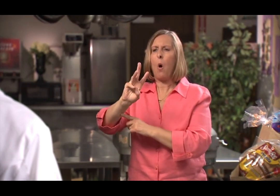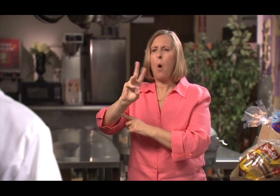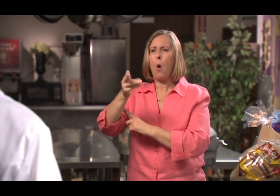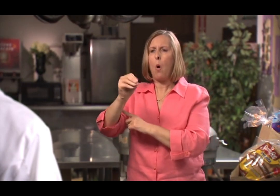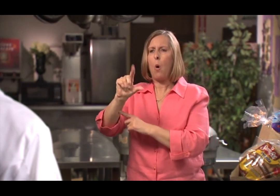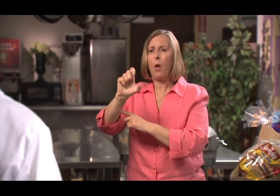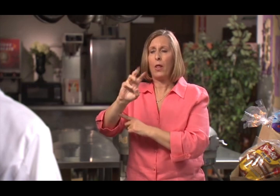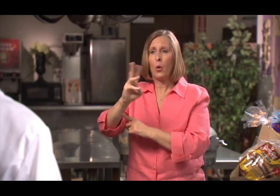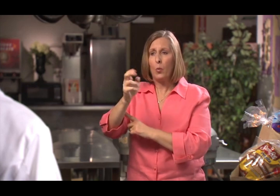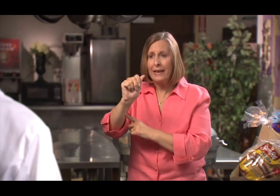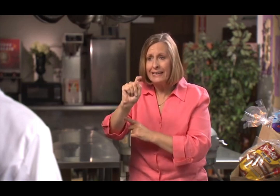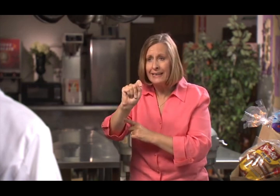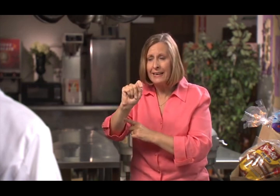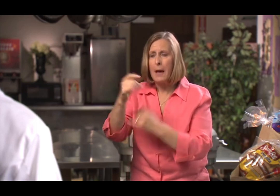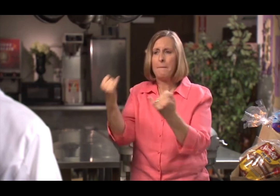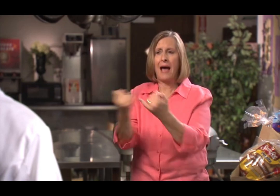These include whole wheat pasta,